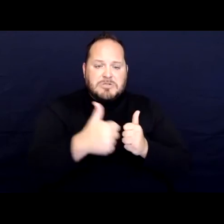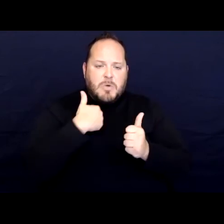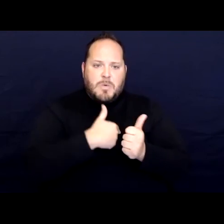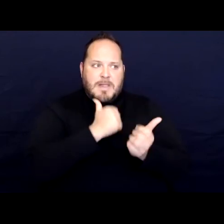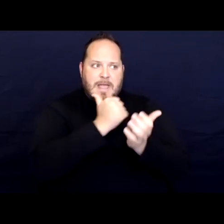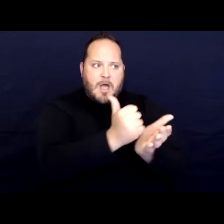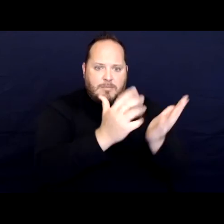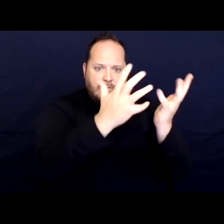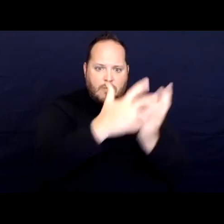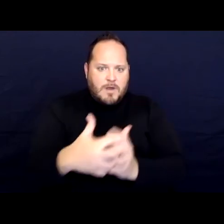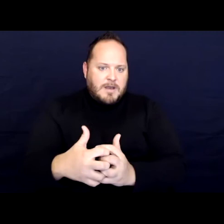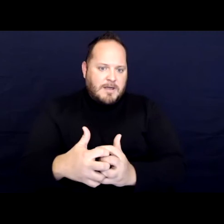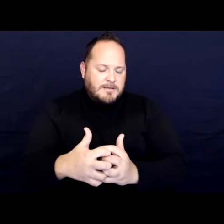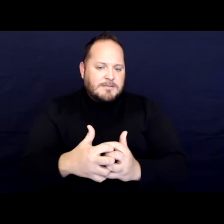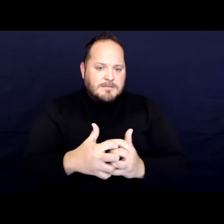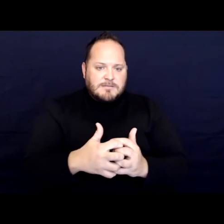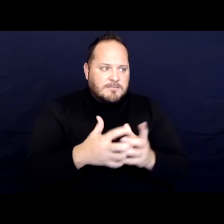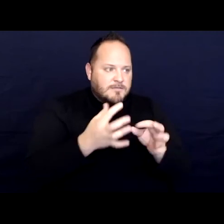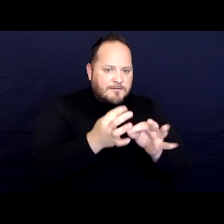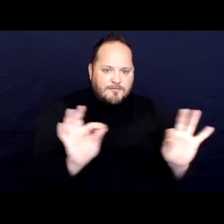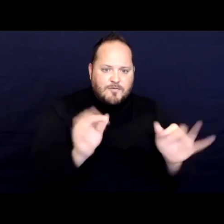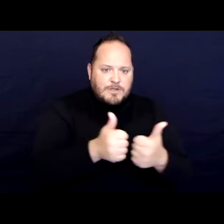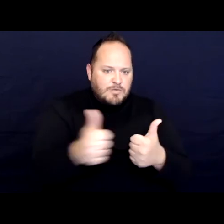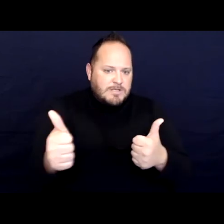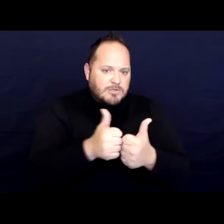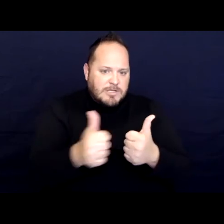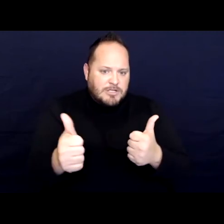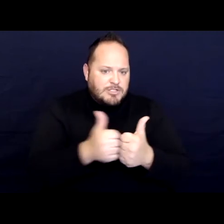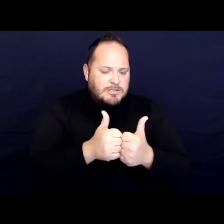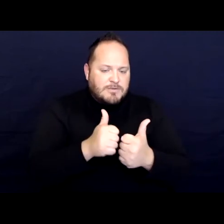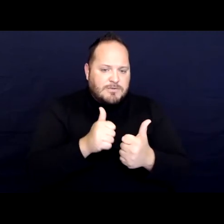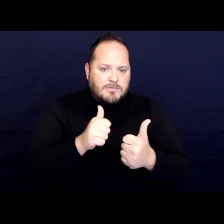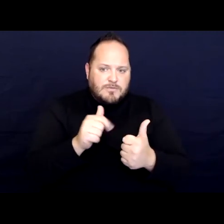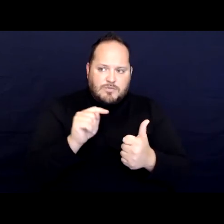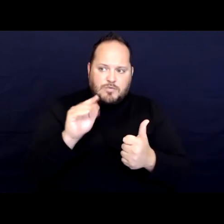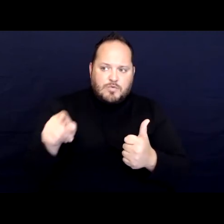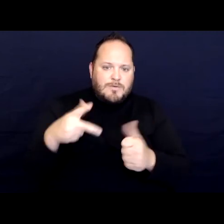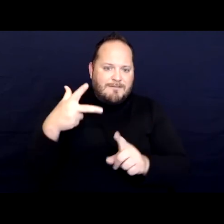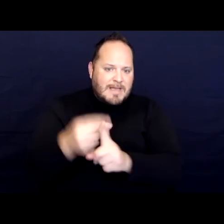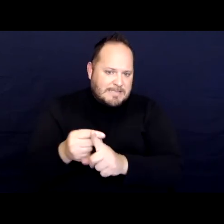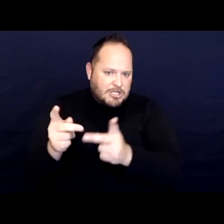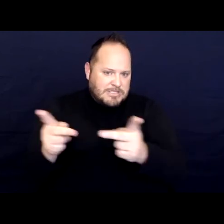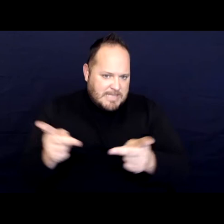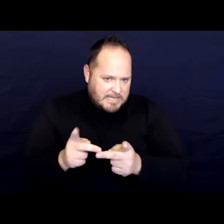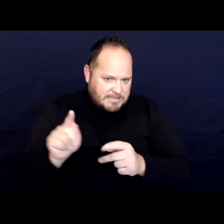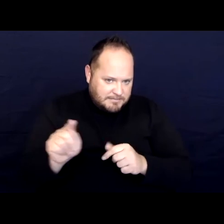organize free transportation to a vaccination site.